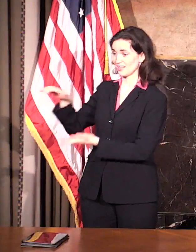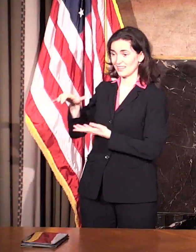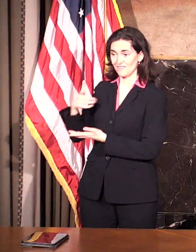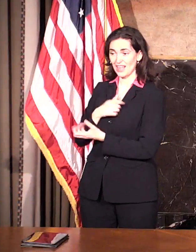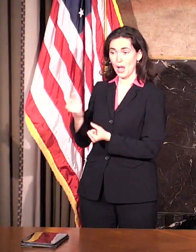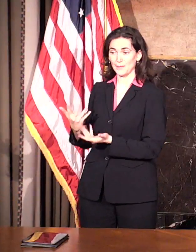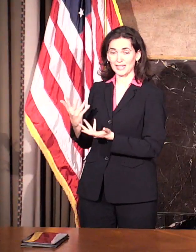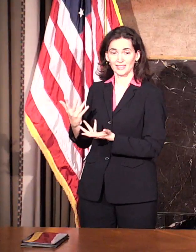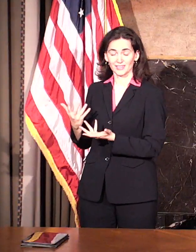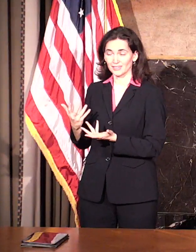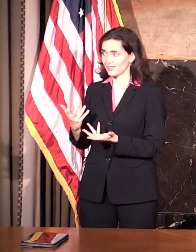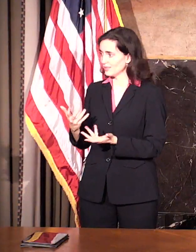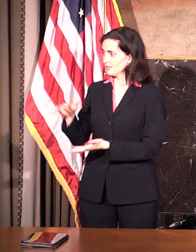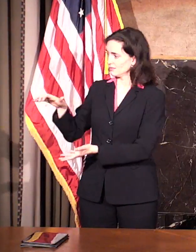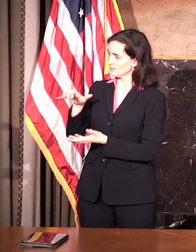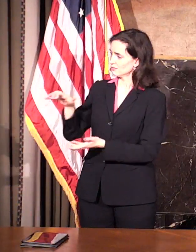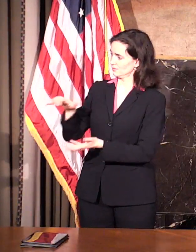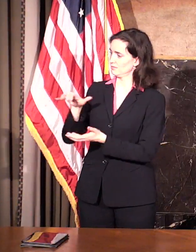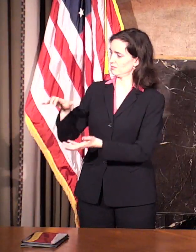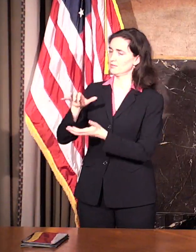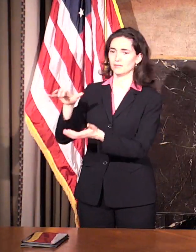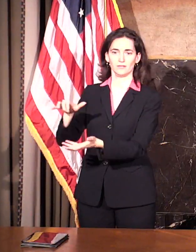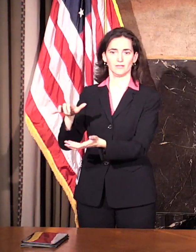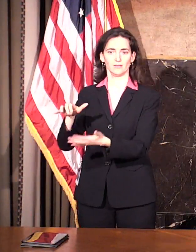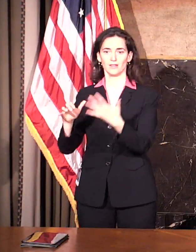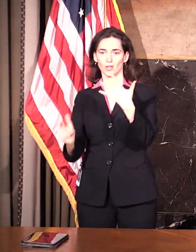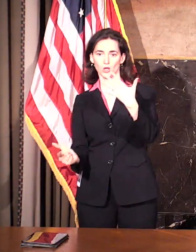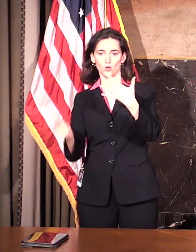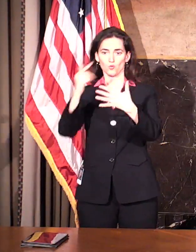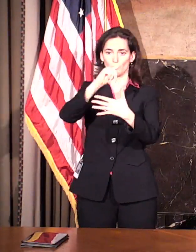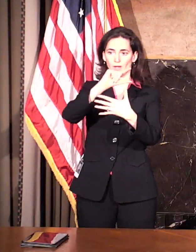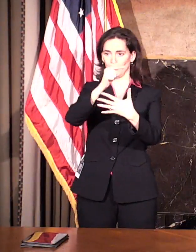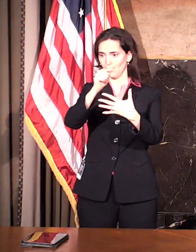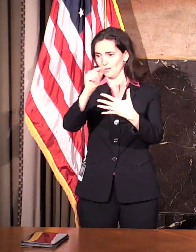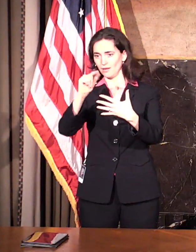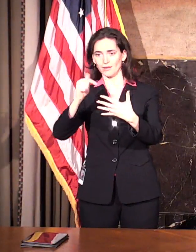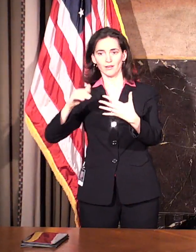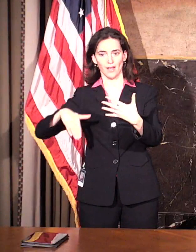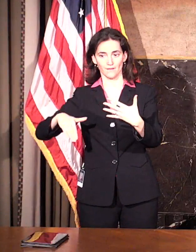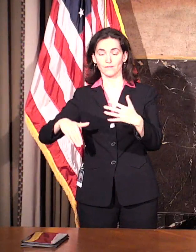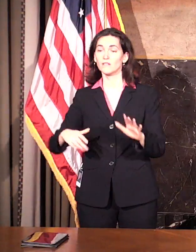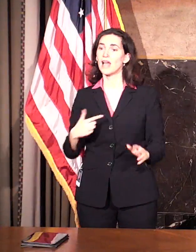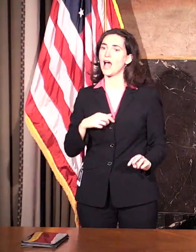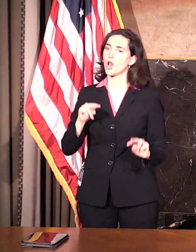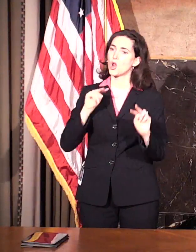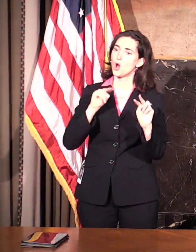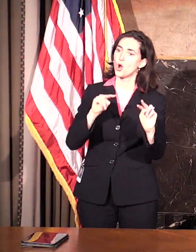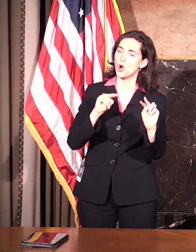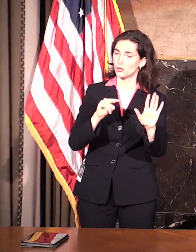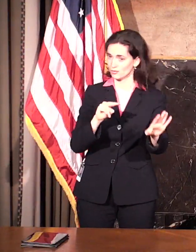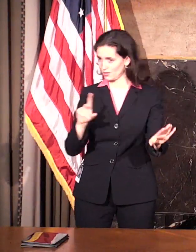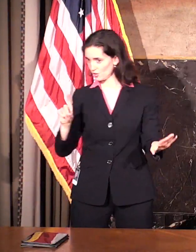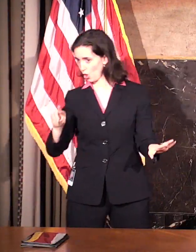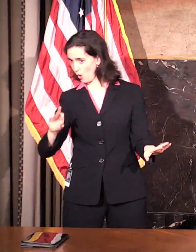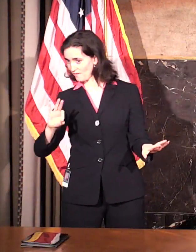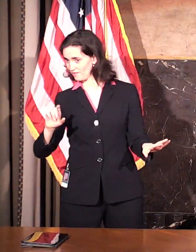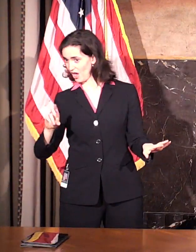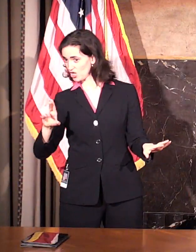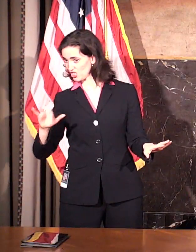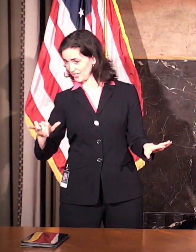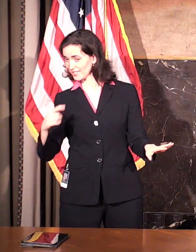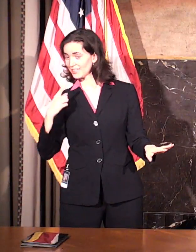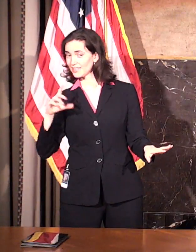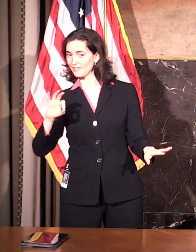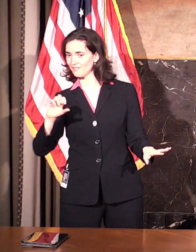groups. I look forward to the day, and I know Dr. Fauci said the other day he thinks it's June, when anybody who wants